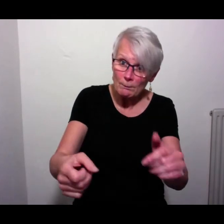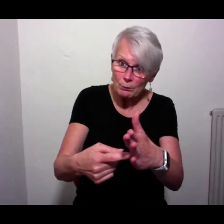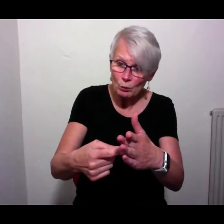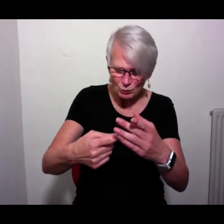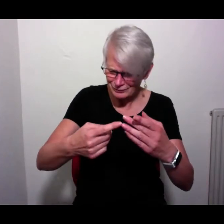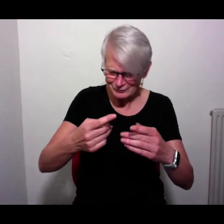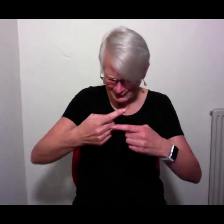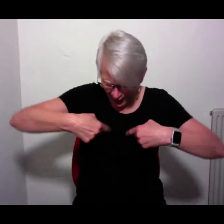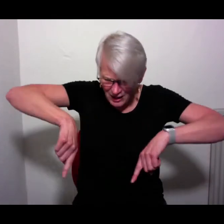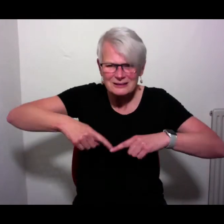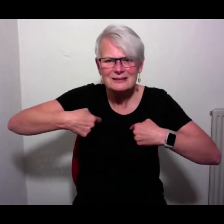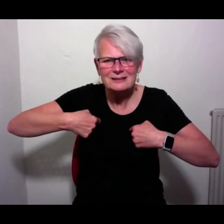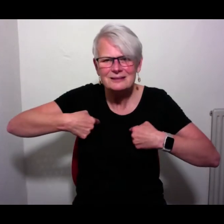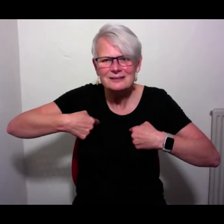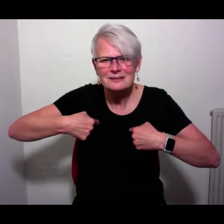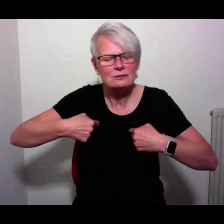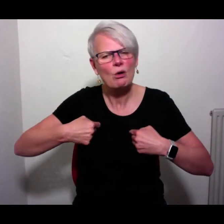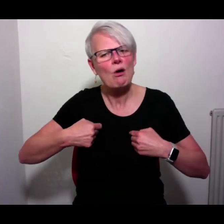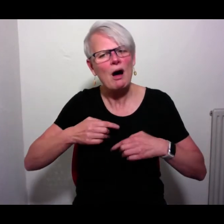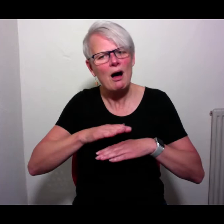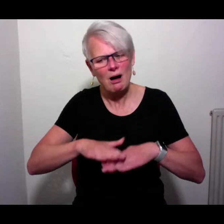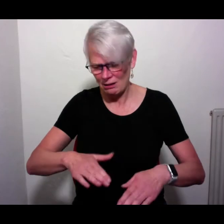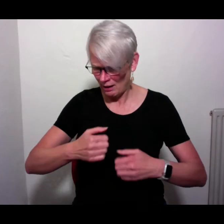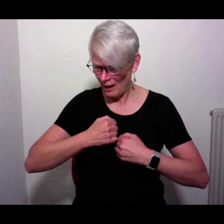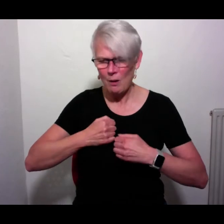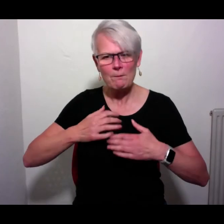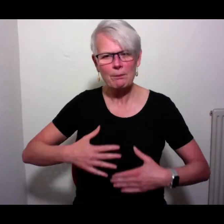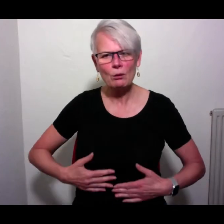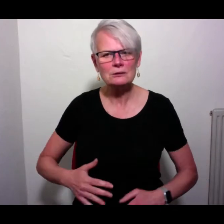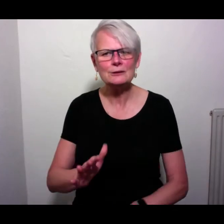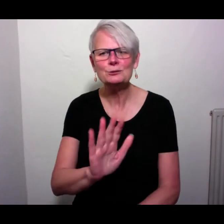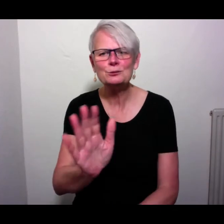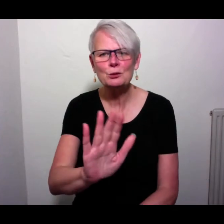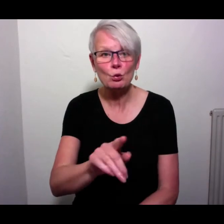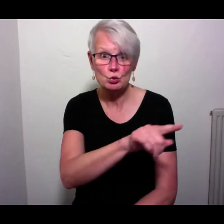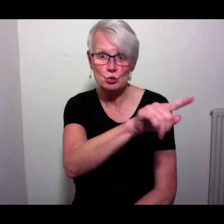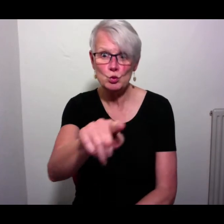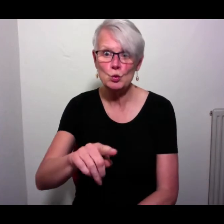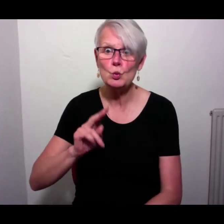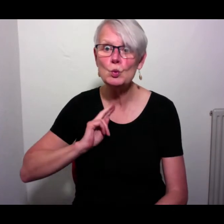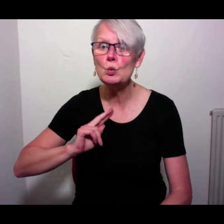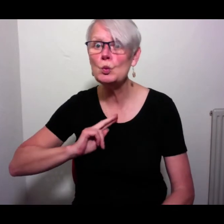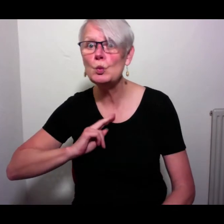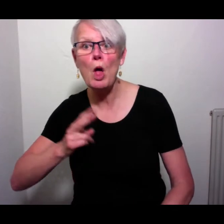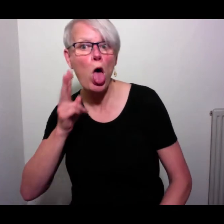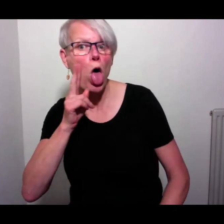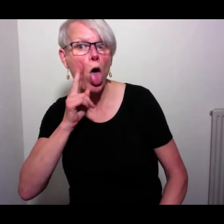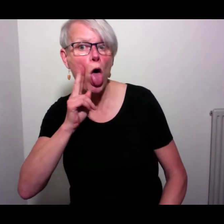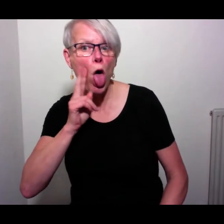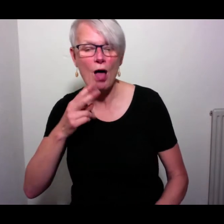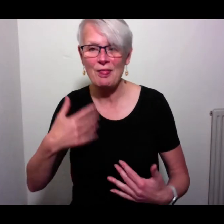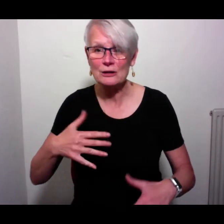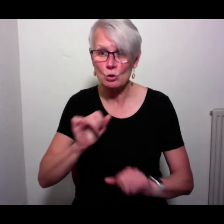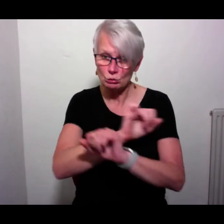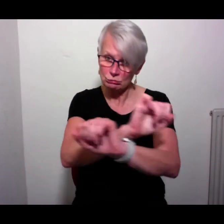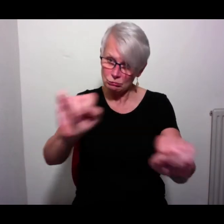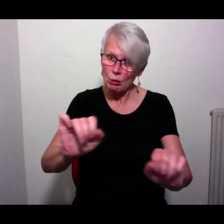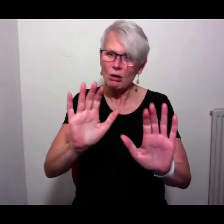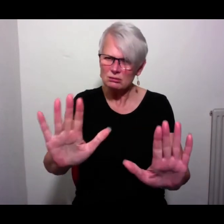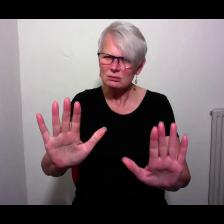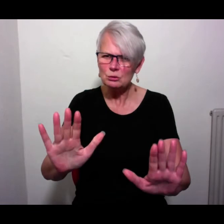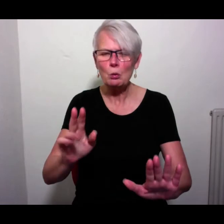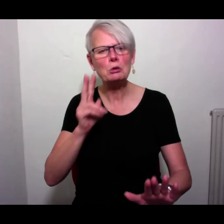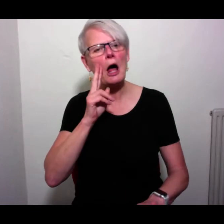about us. And it's not about our bodies. That's just the thing that fascinates you. You just want a